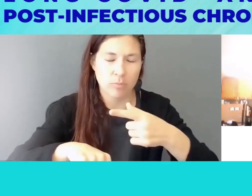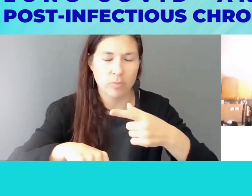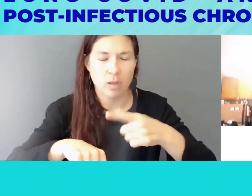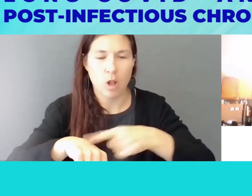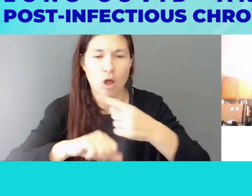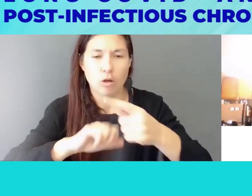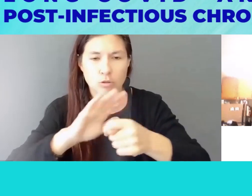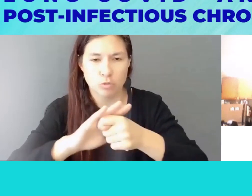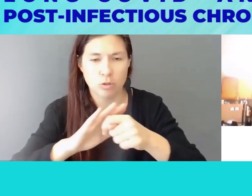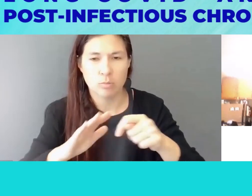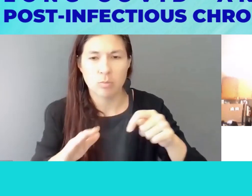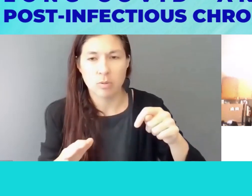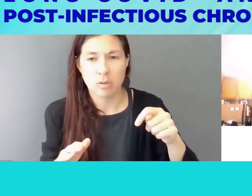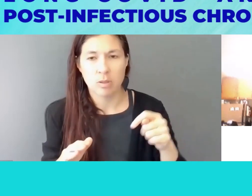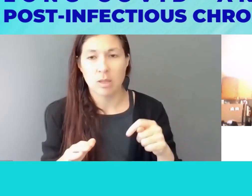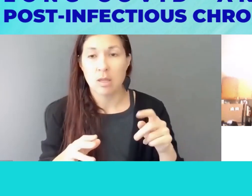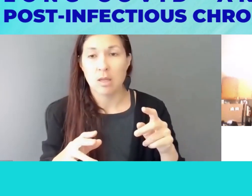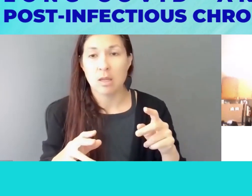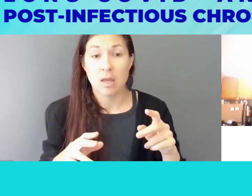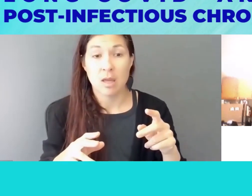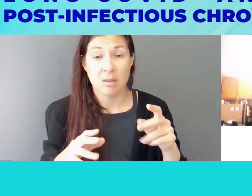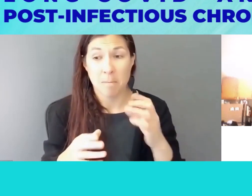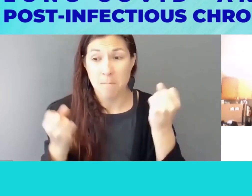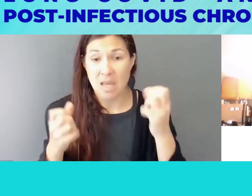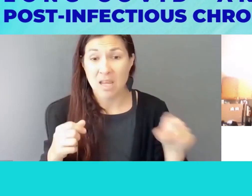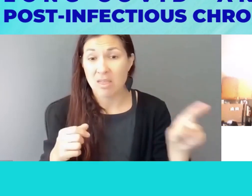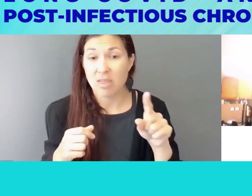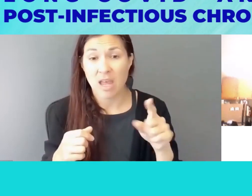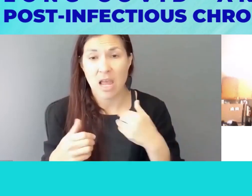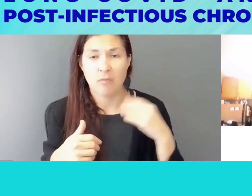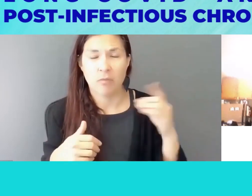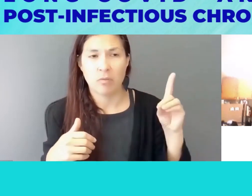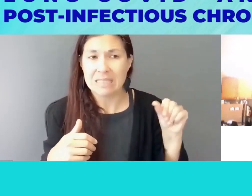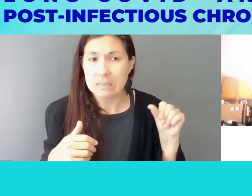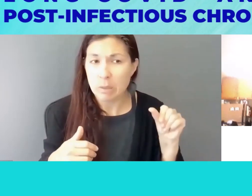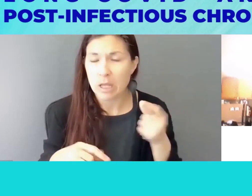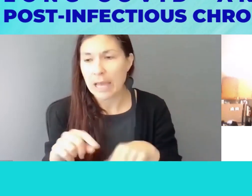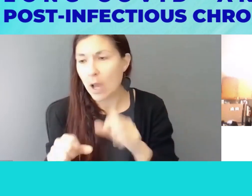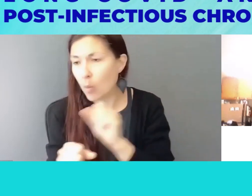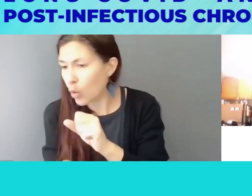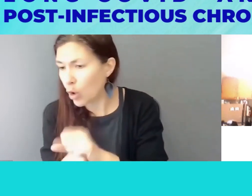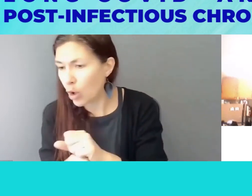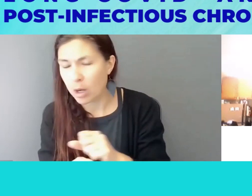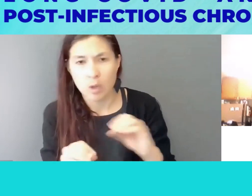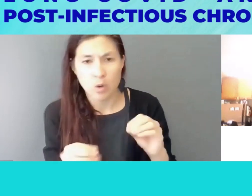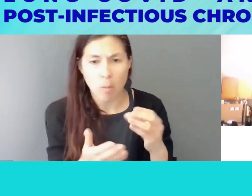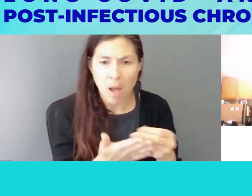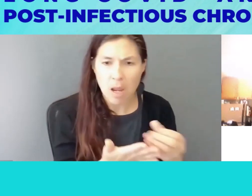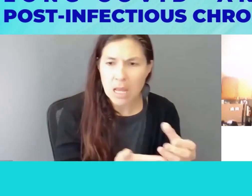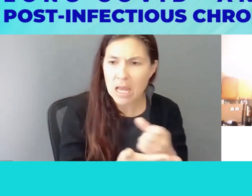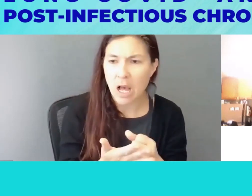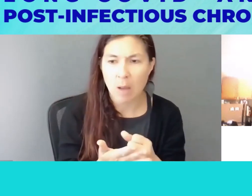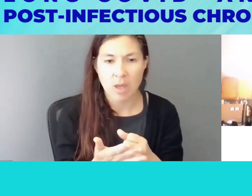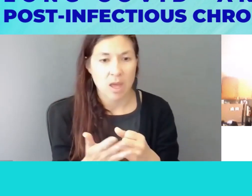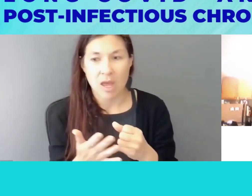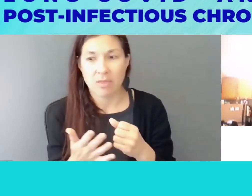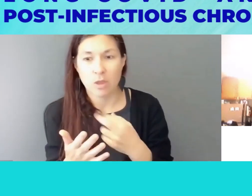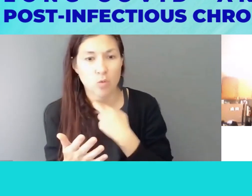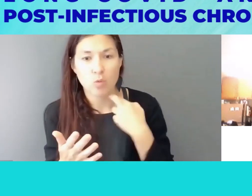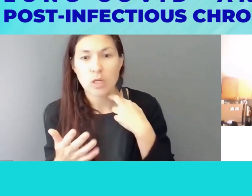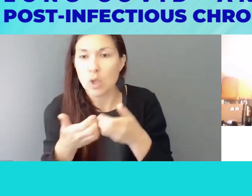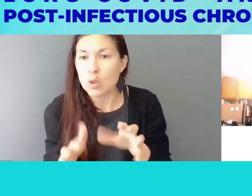Adinig, pronouns she, her. Cynthia is a mother and graphic designer whose long COVID symptoms sent her to the ER